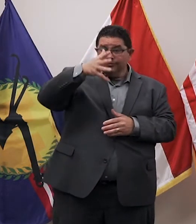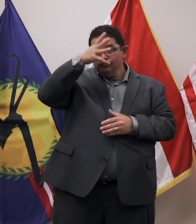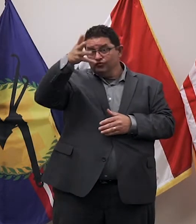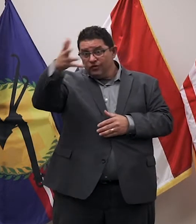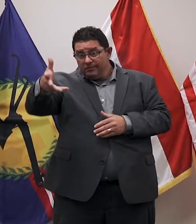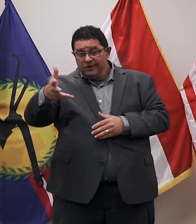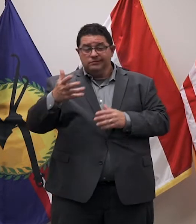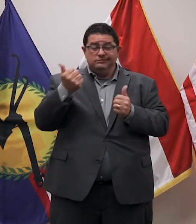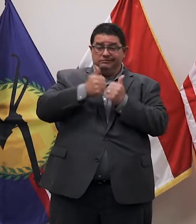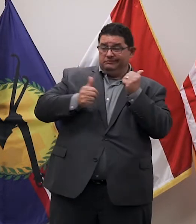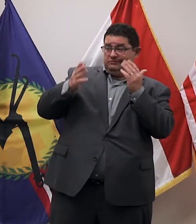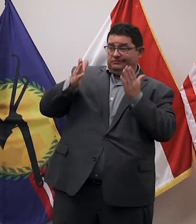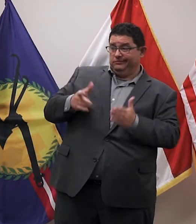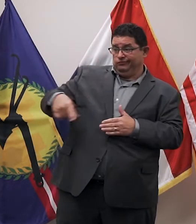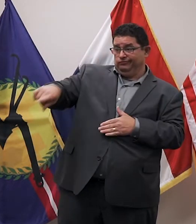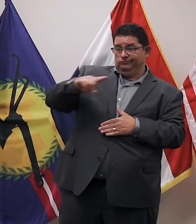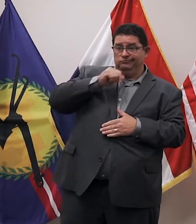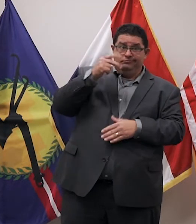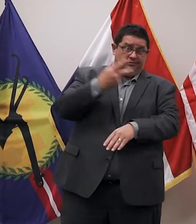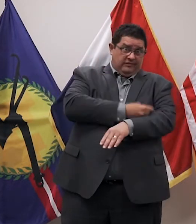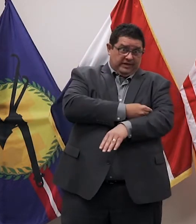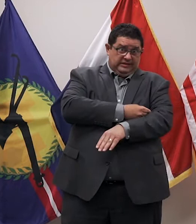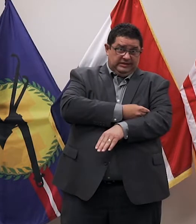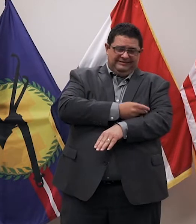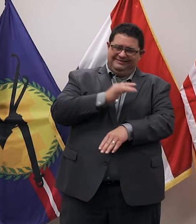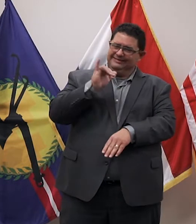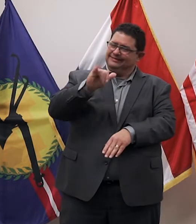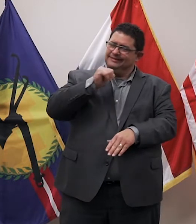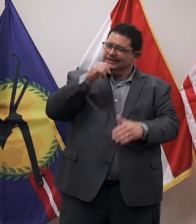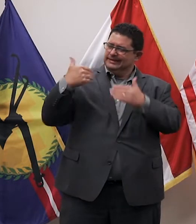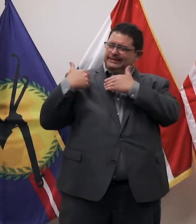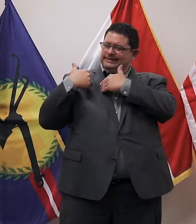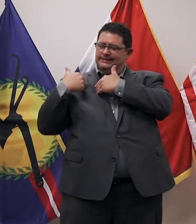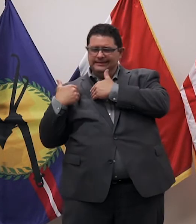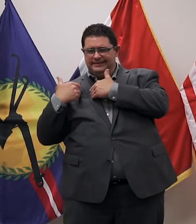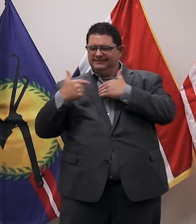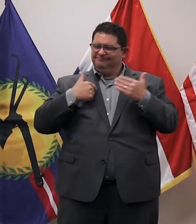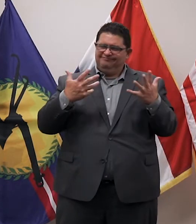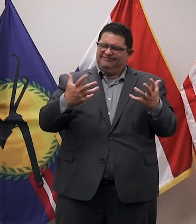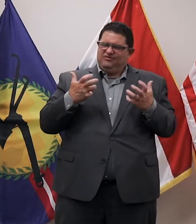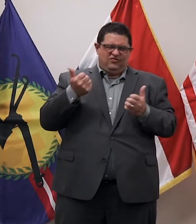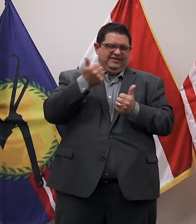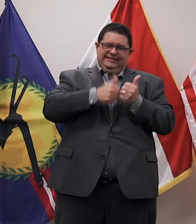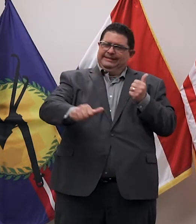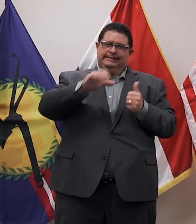who's not vaccinated. And that's not a burden I would want to carry at any age.